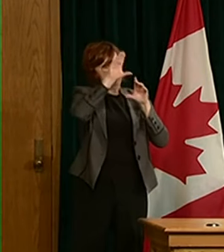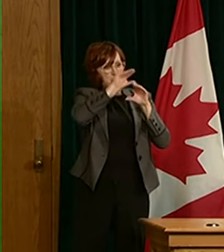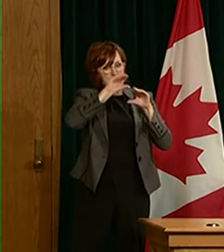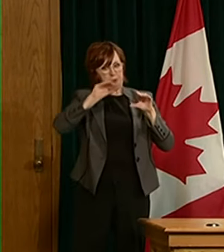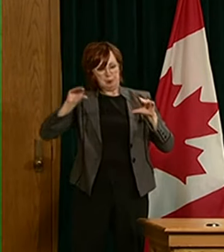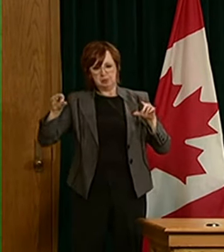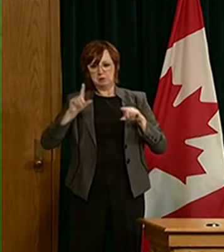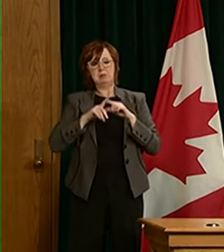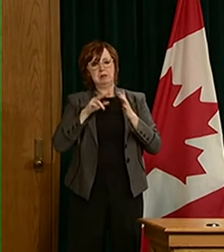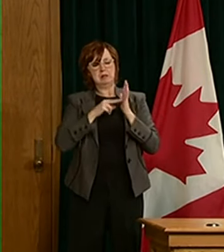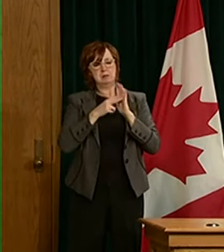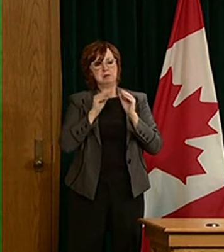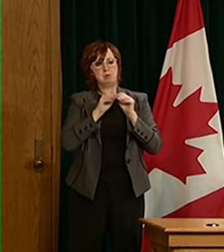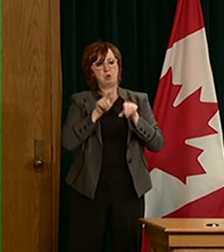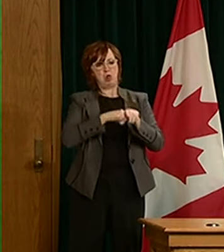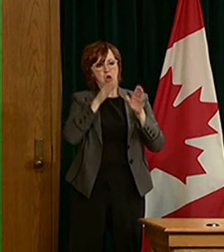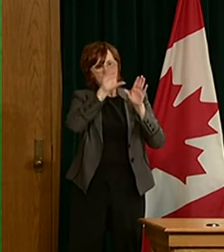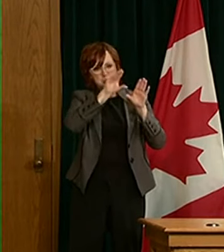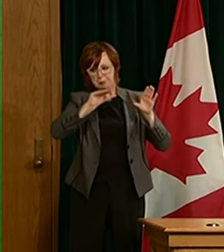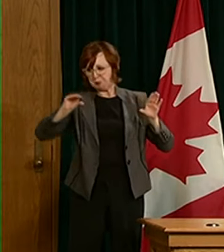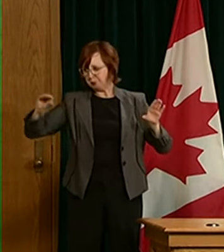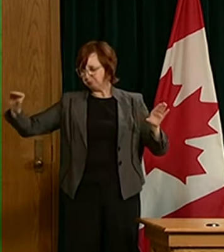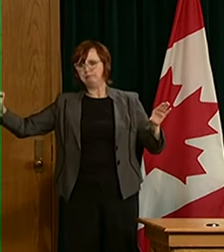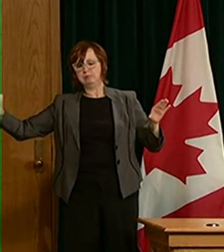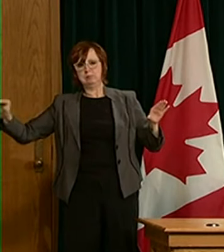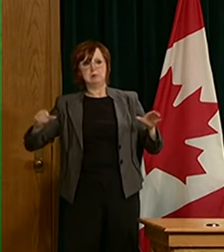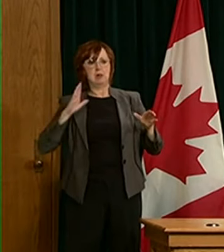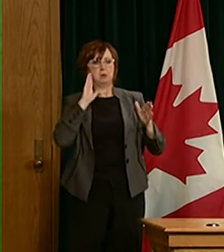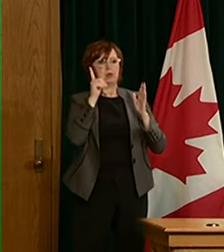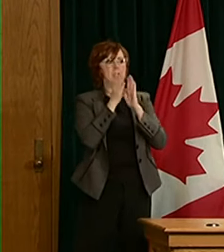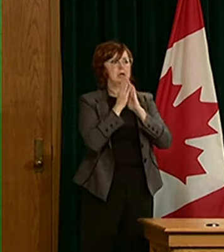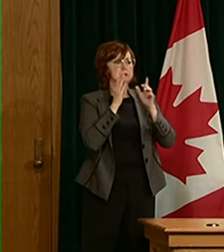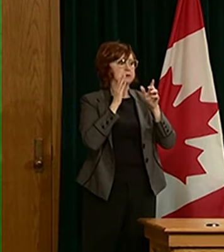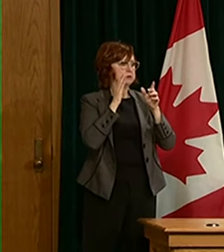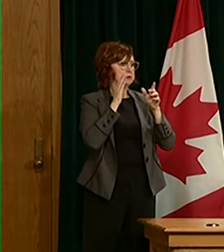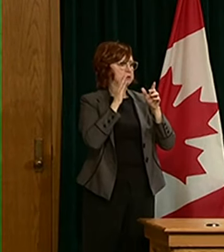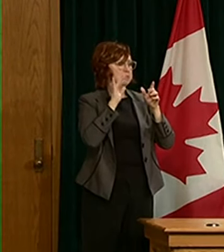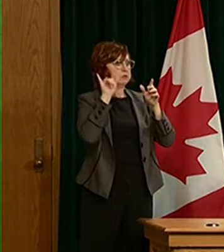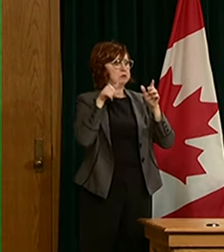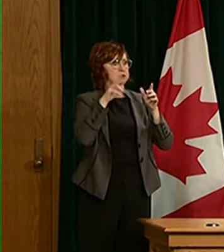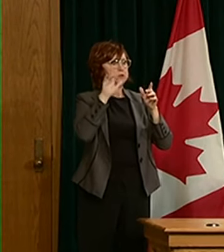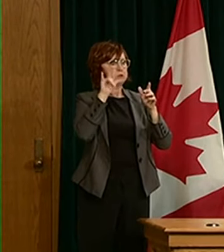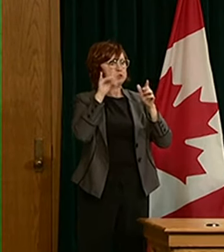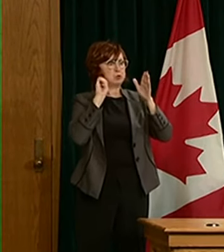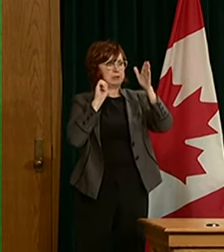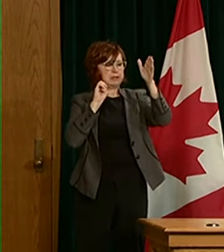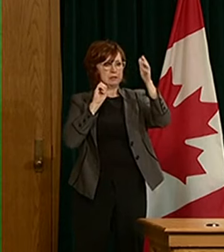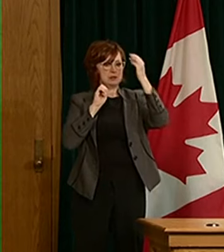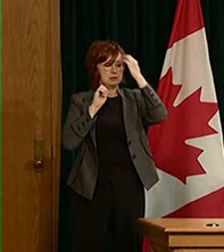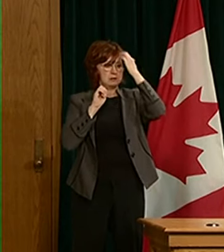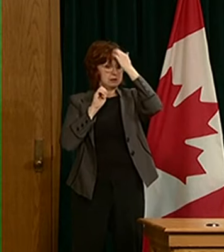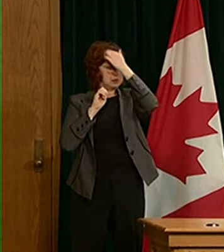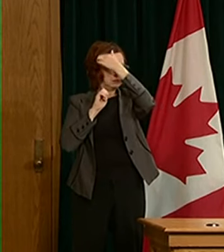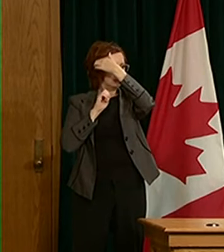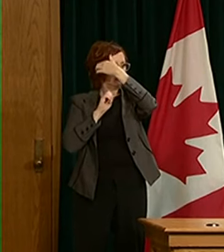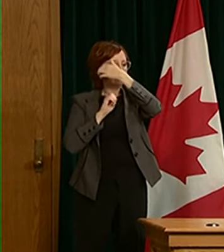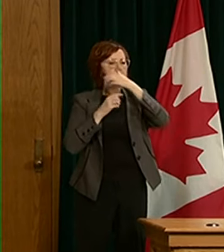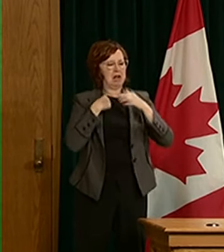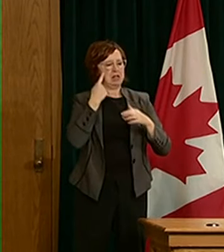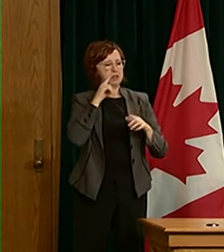add. Or Julie. Yeah, thank you. No, I believe you and Susan